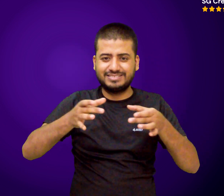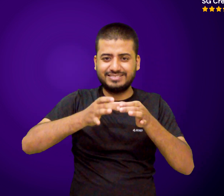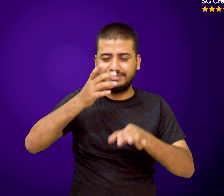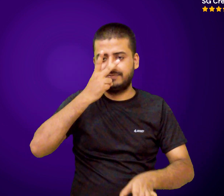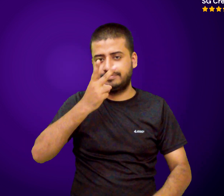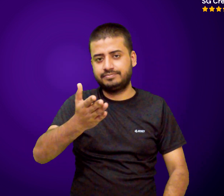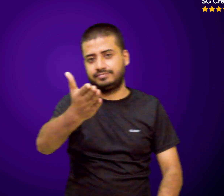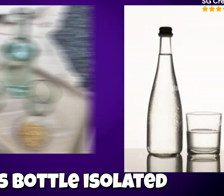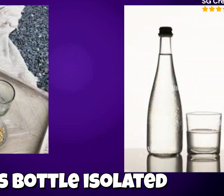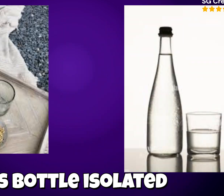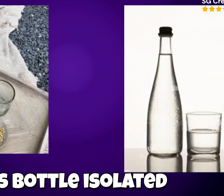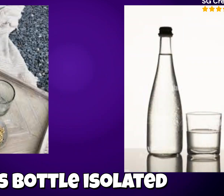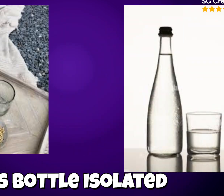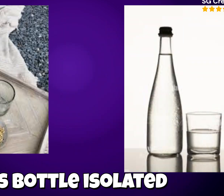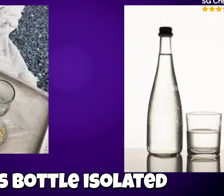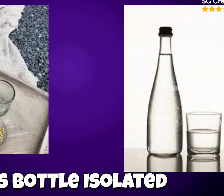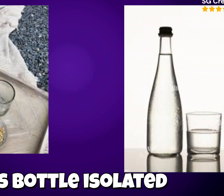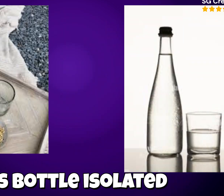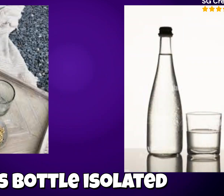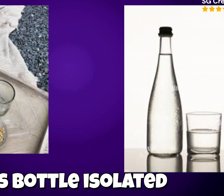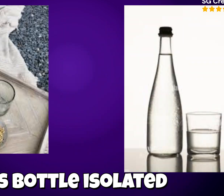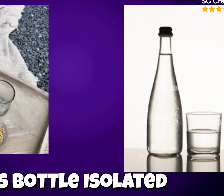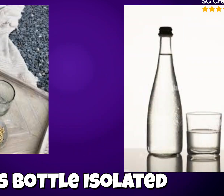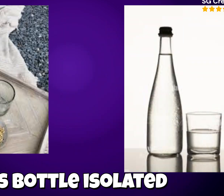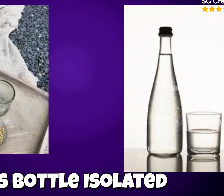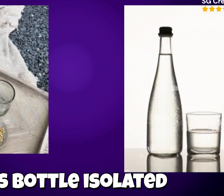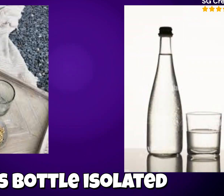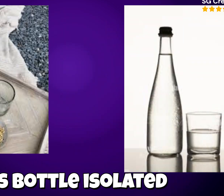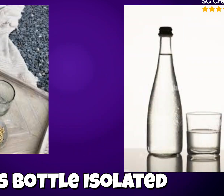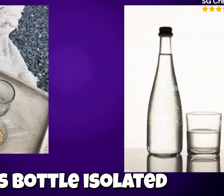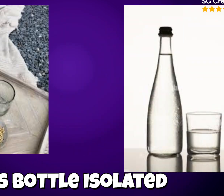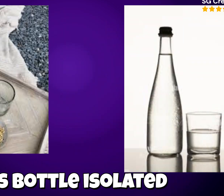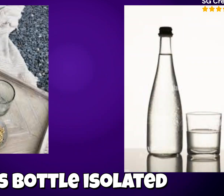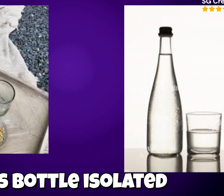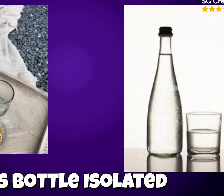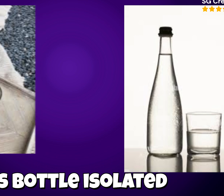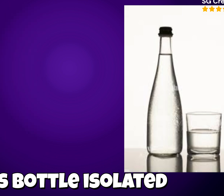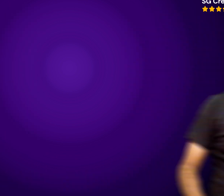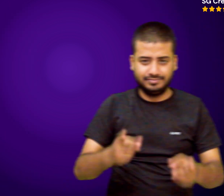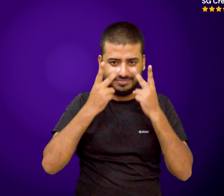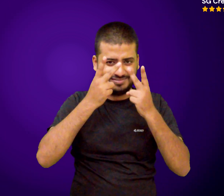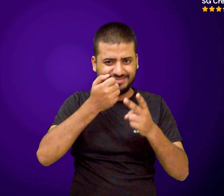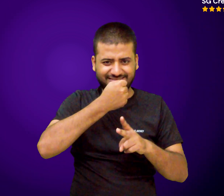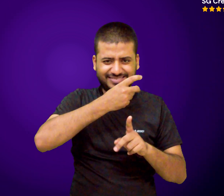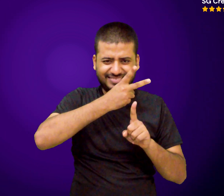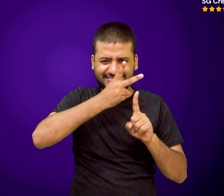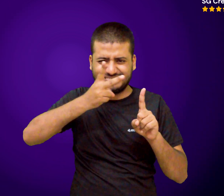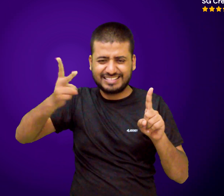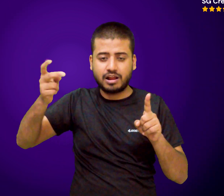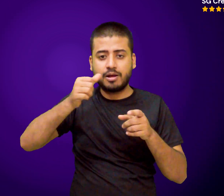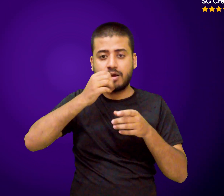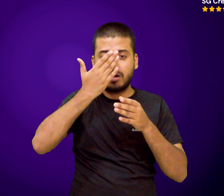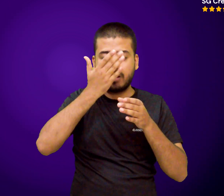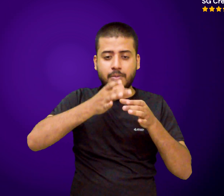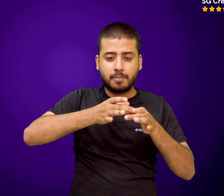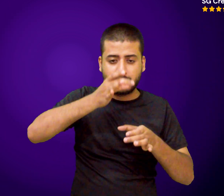like oceans, rivers, or lakes, and human life are all interconnected in various ways, though not always